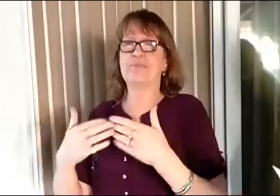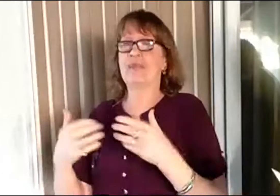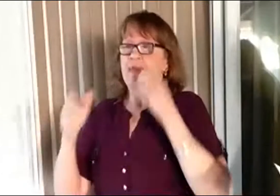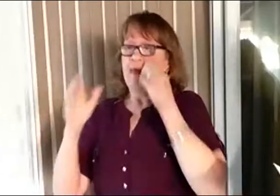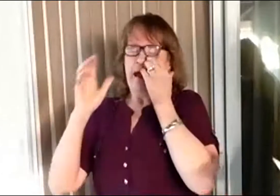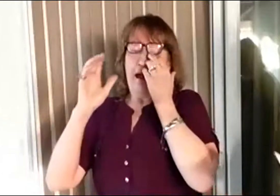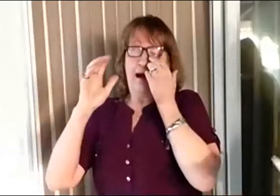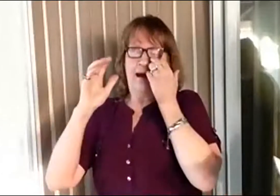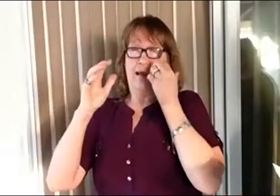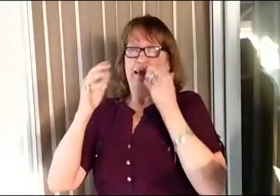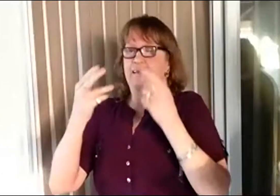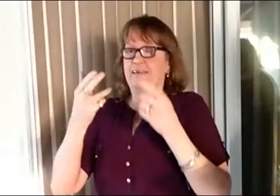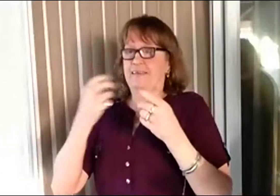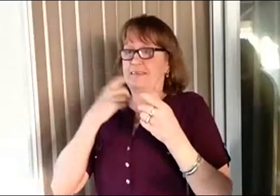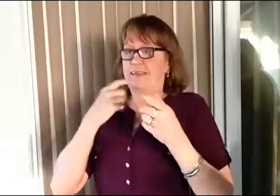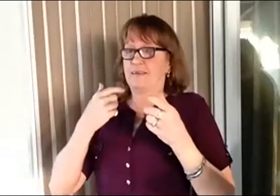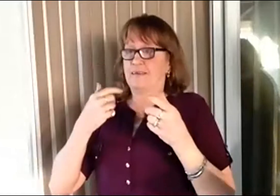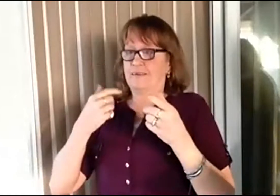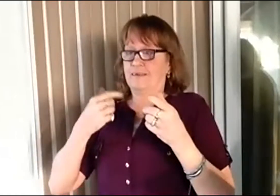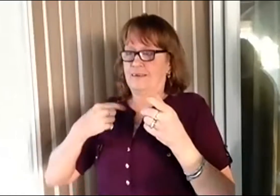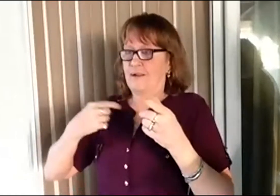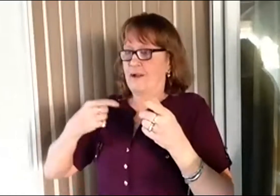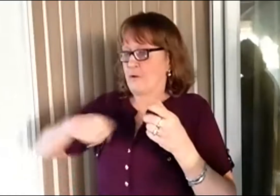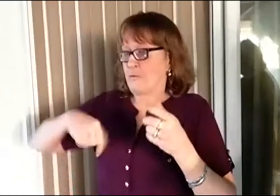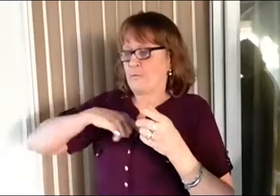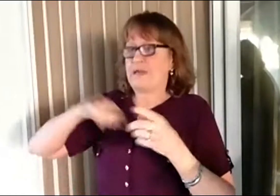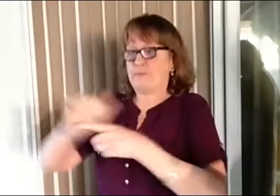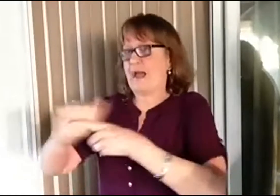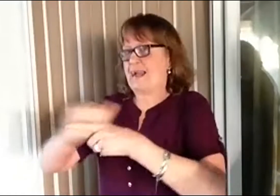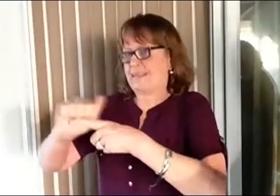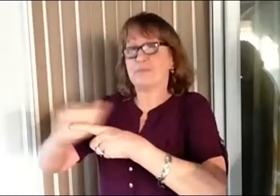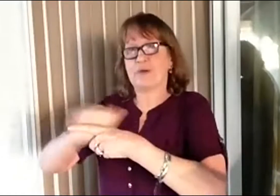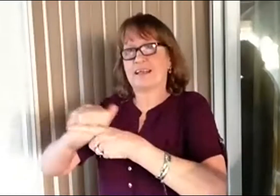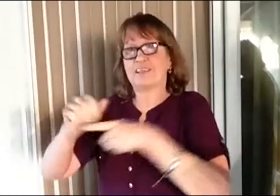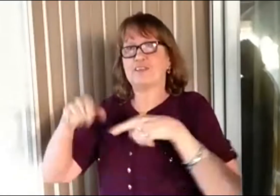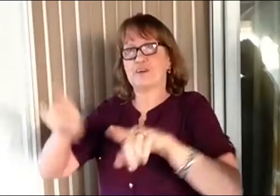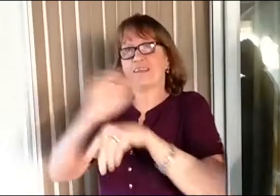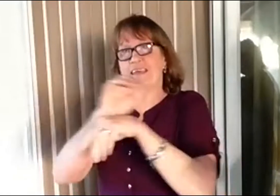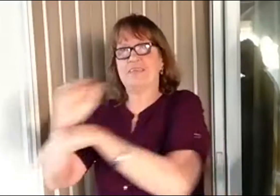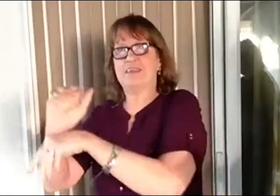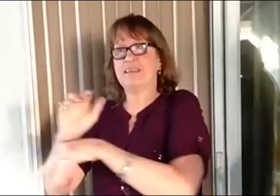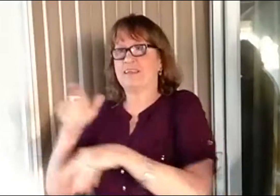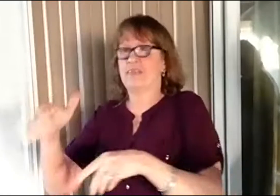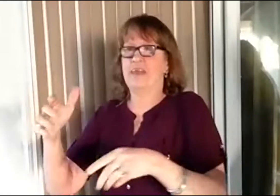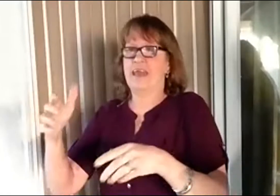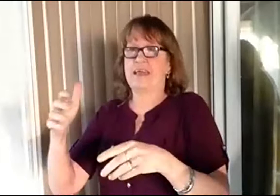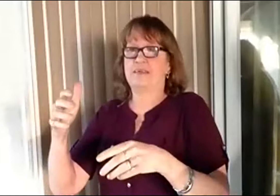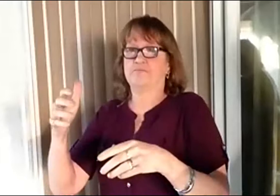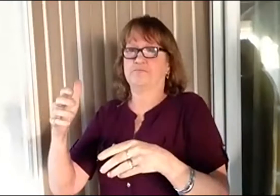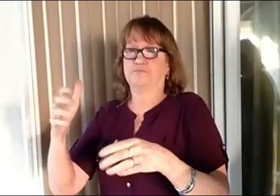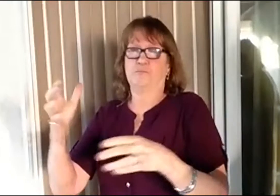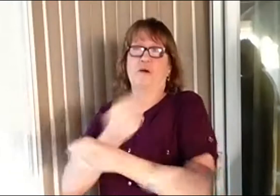Anyway, Practiced during the evenings and they got third in league. we practiced and practiced during the evenings and